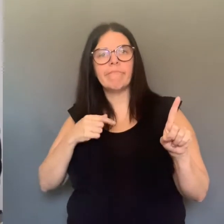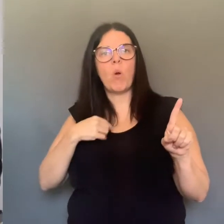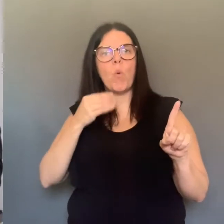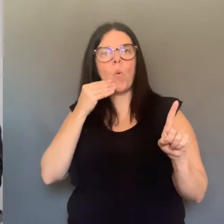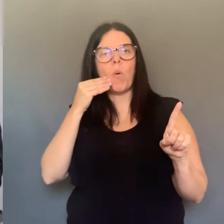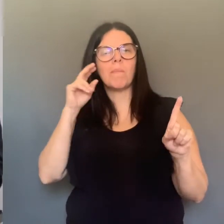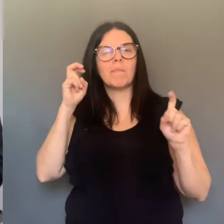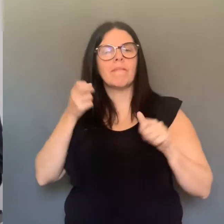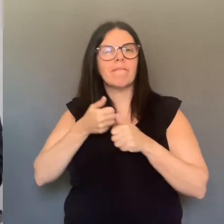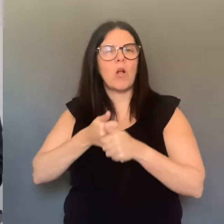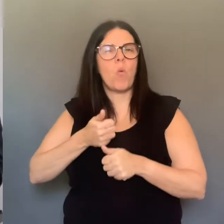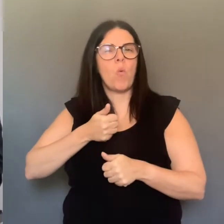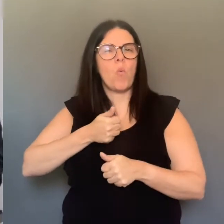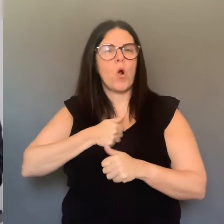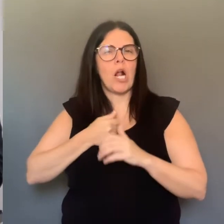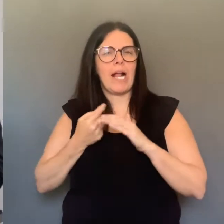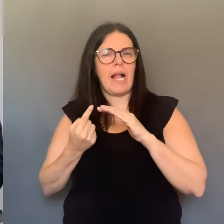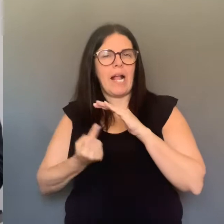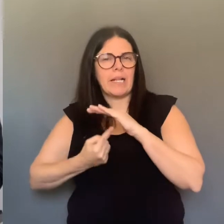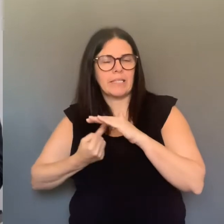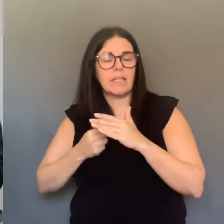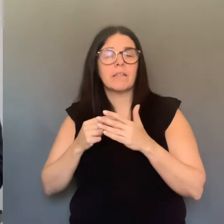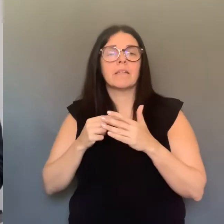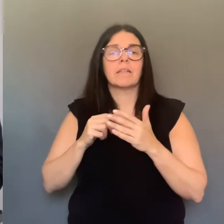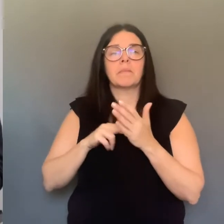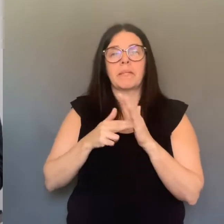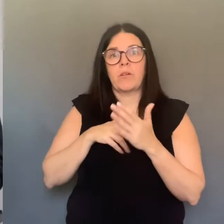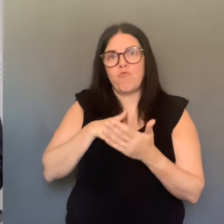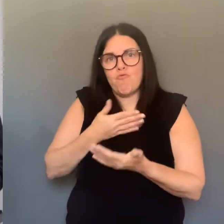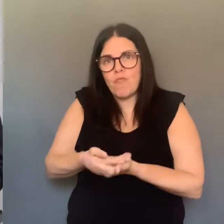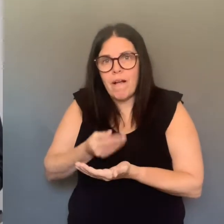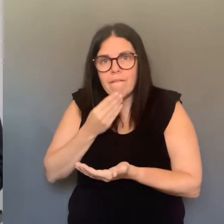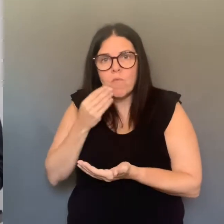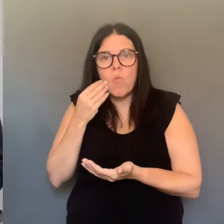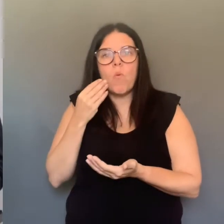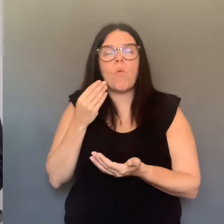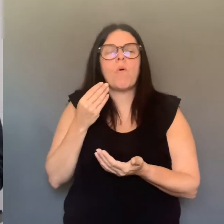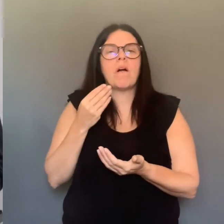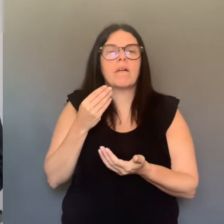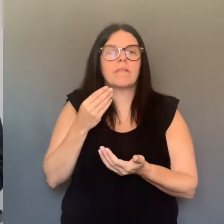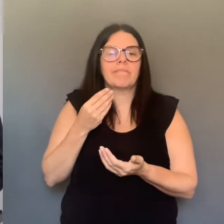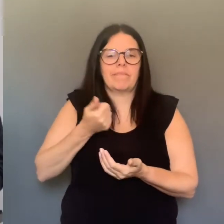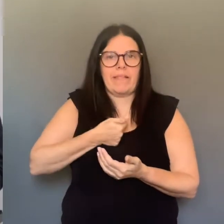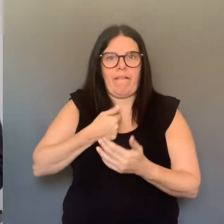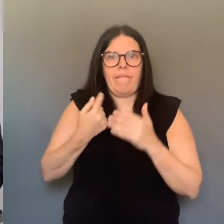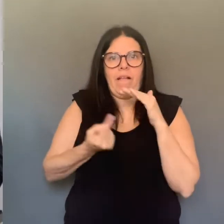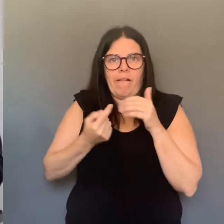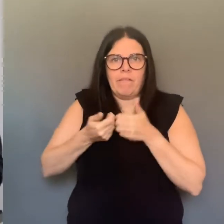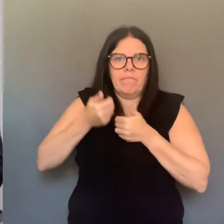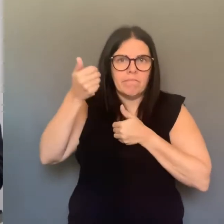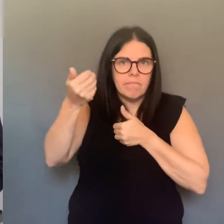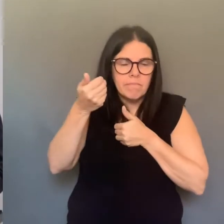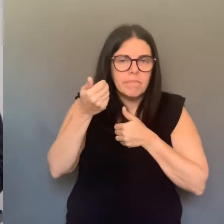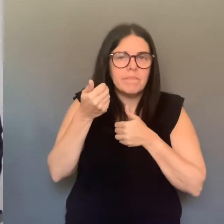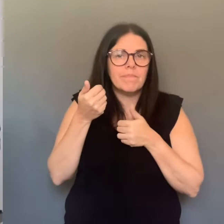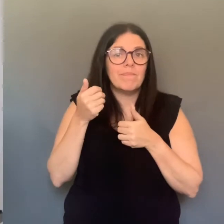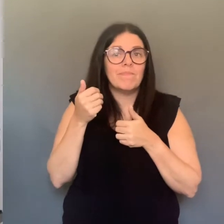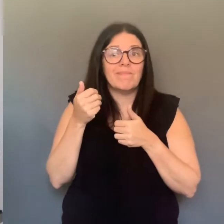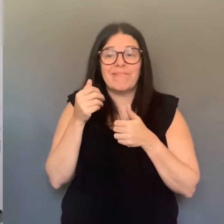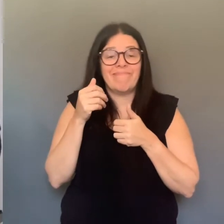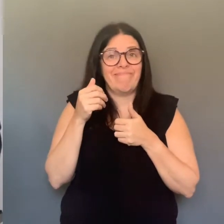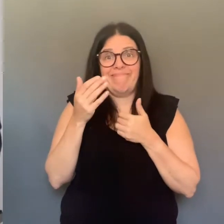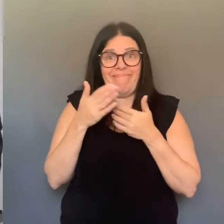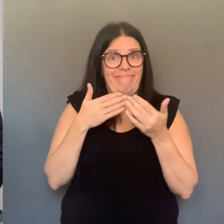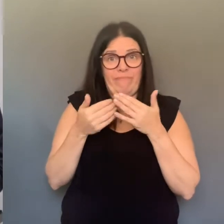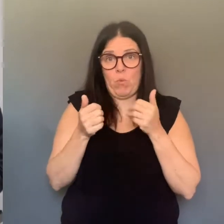identified as positive, and when they're going home, they are following some of those work self-isolation type protocol, which